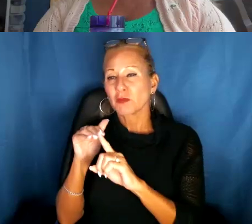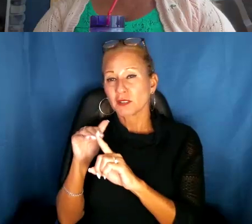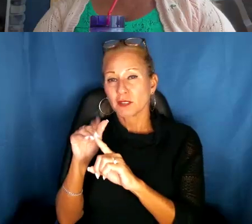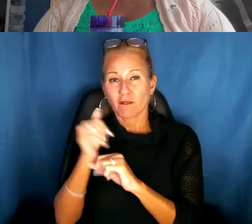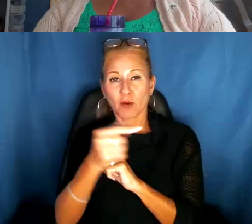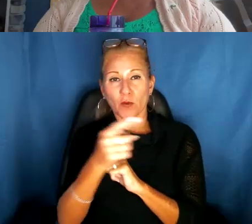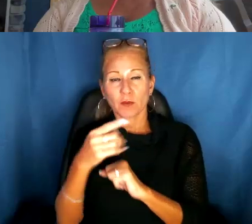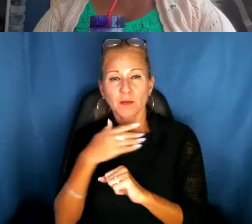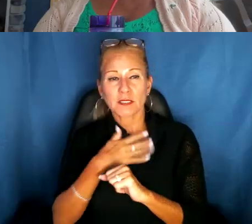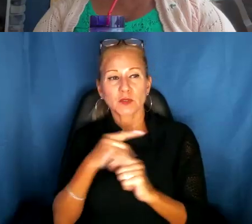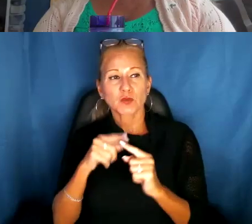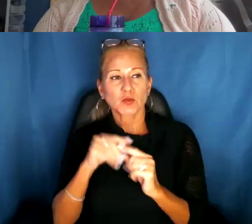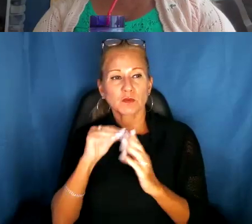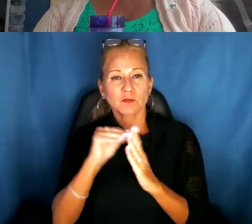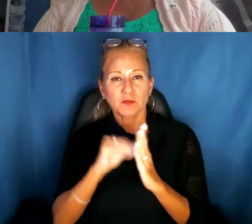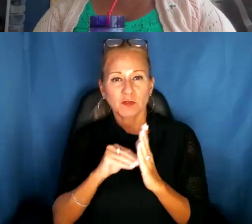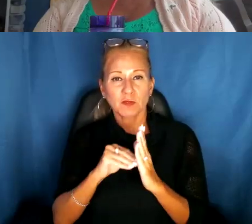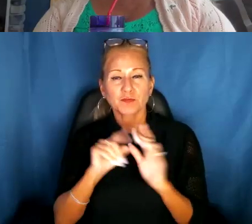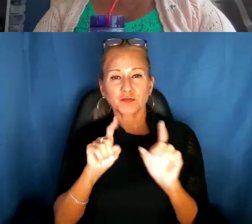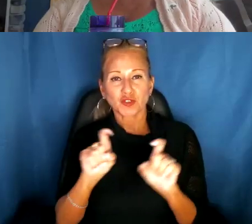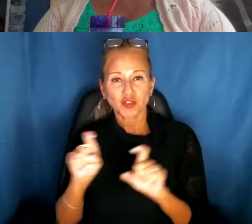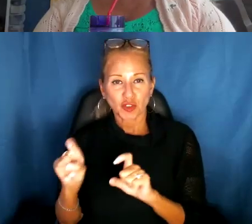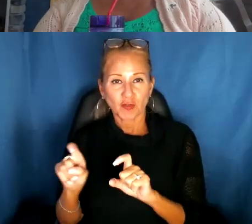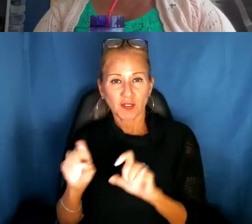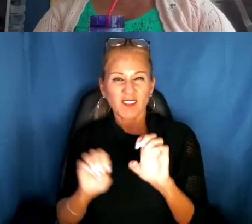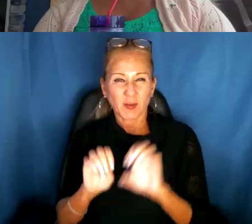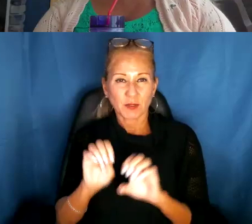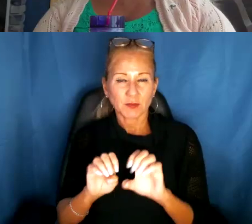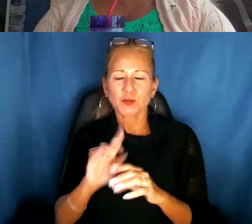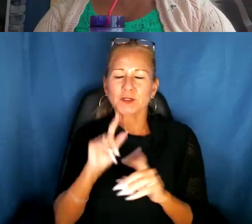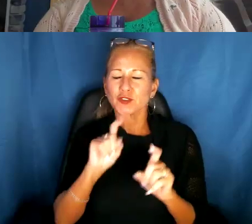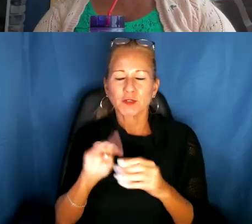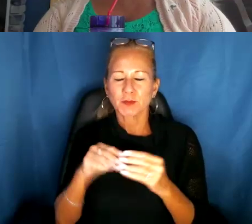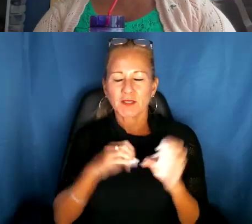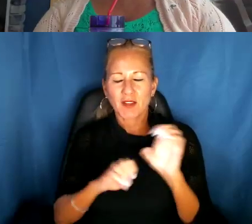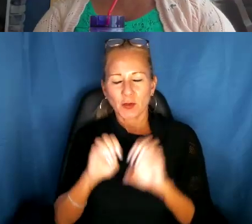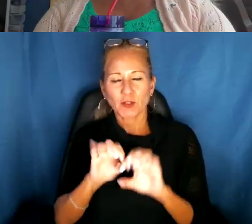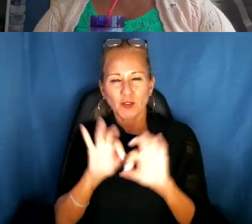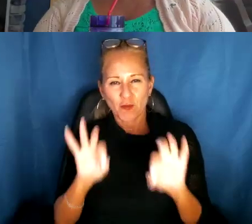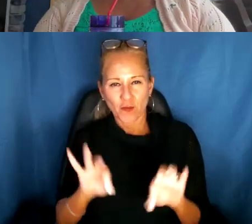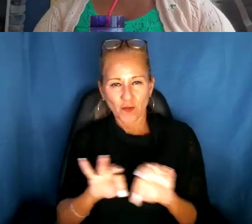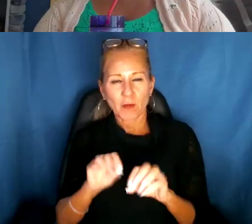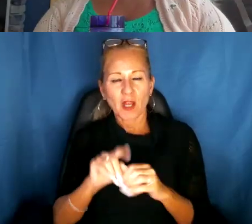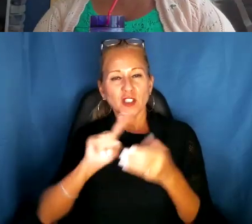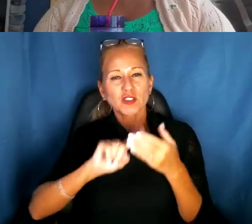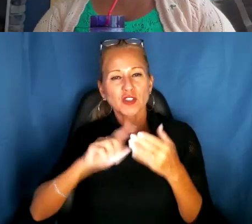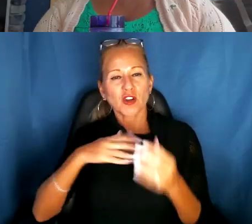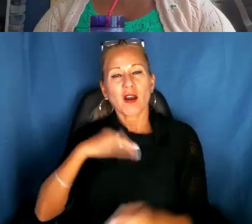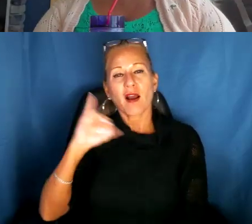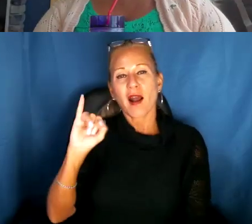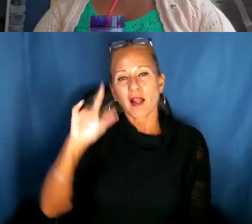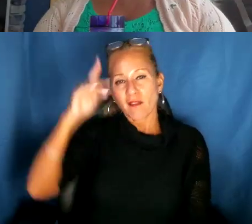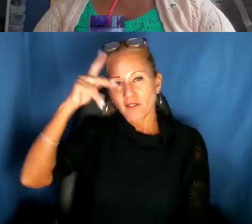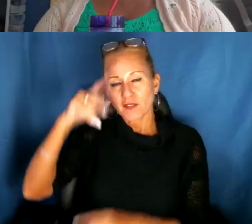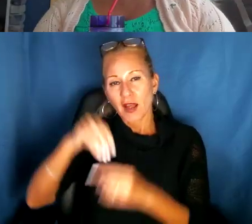reminder, to fill out the evaluation form if you're able to, and check out our IL Philosophy